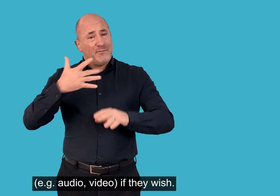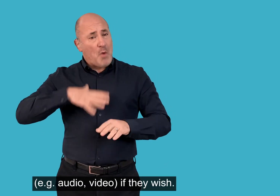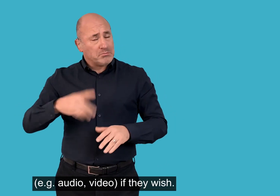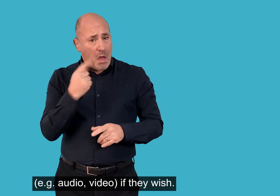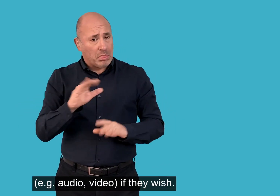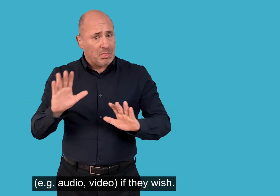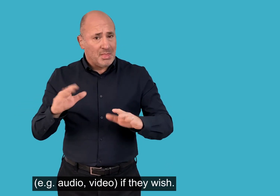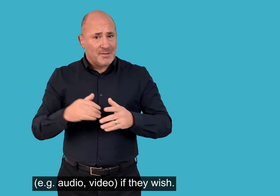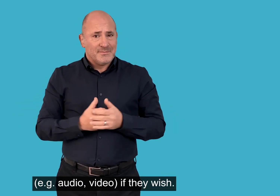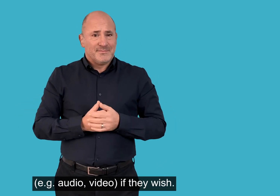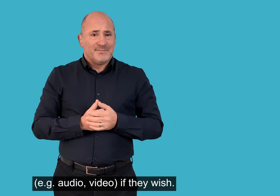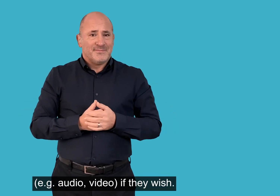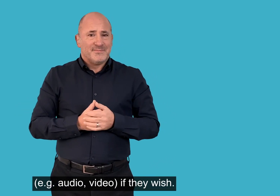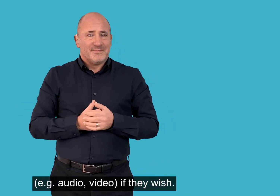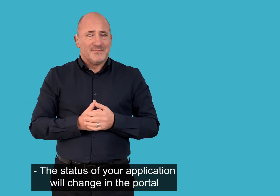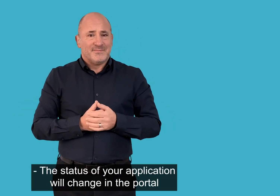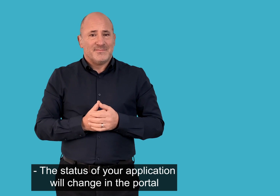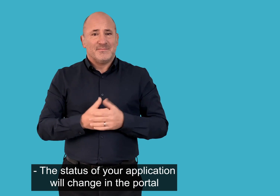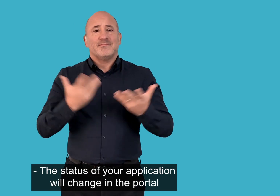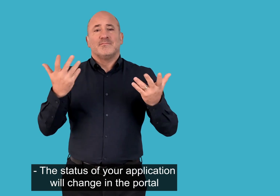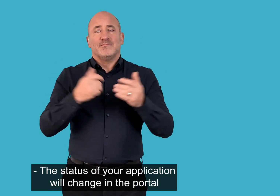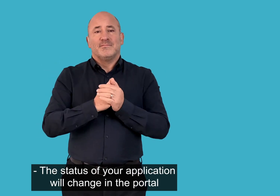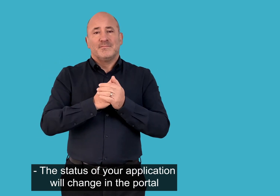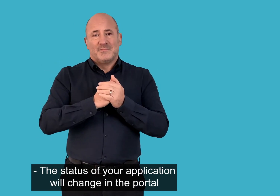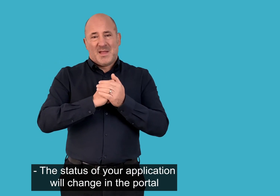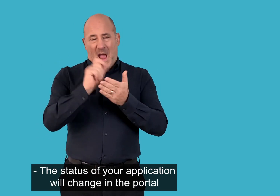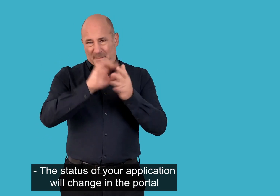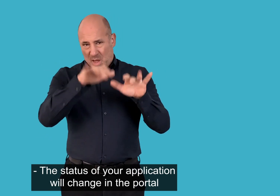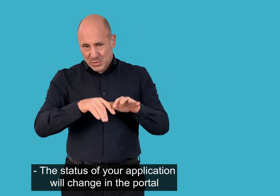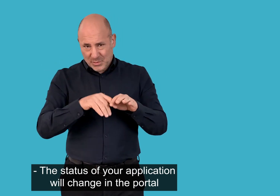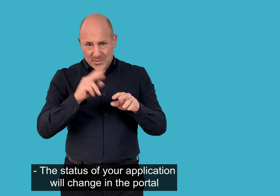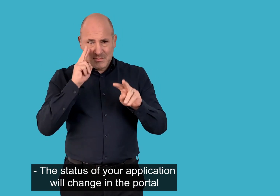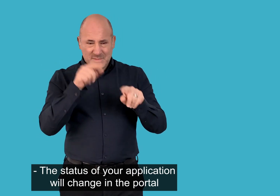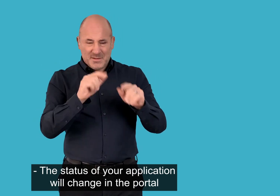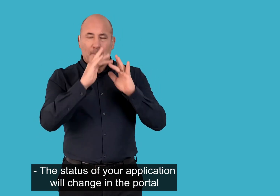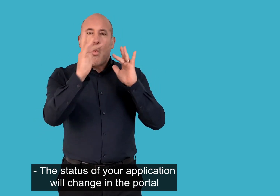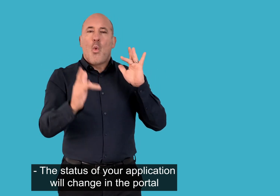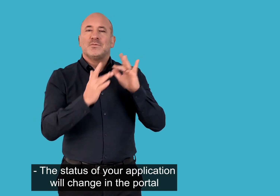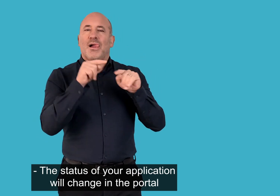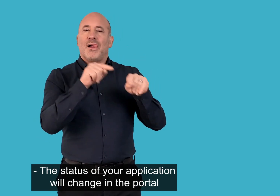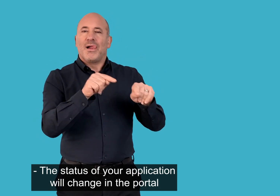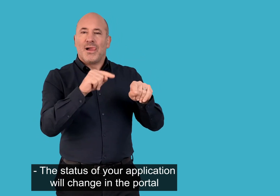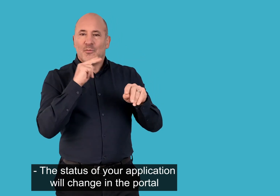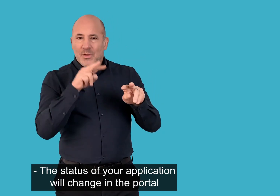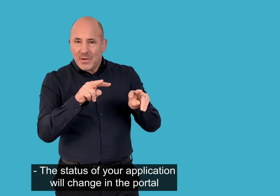alternative format, e.g. audio-video if they wish. The status of your application will change in the